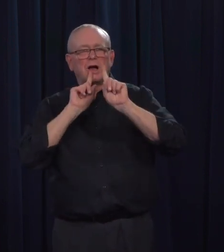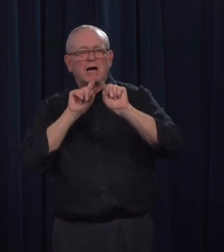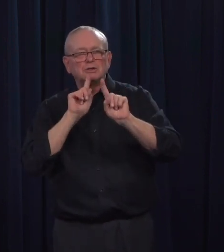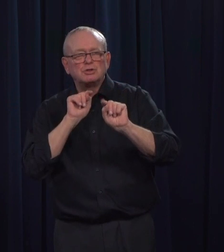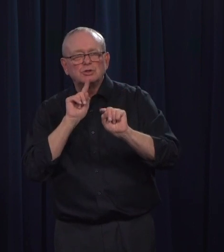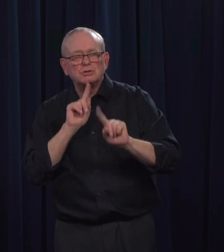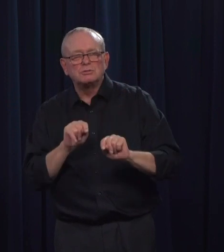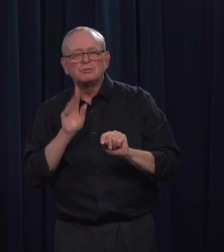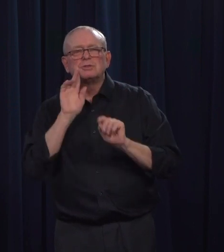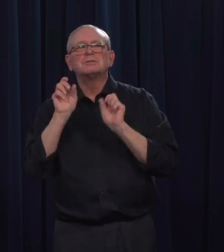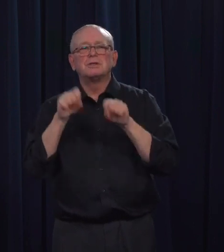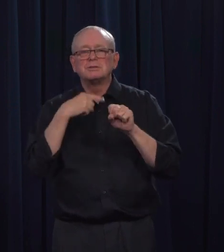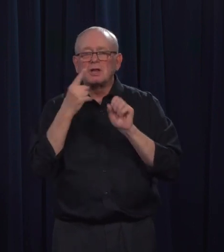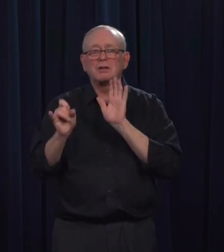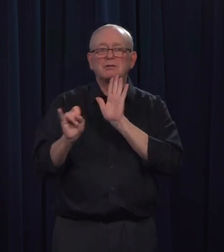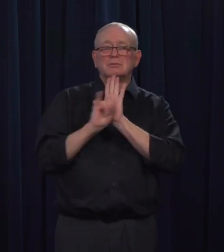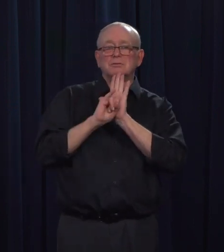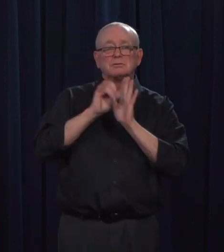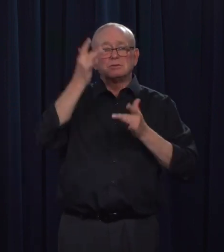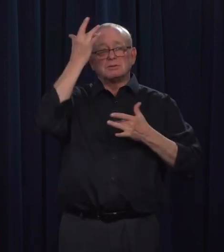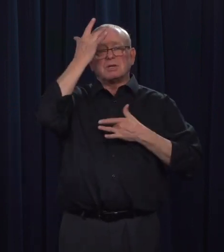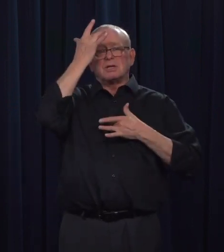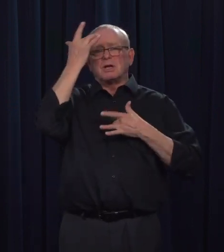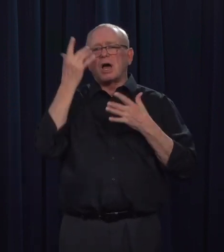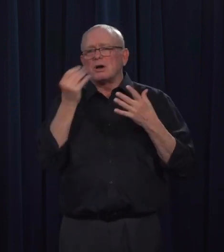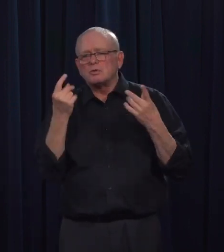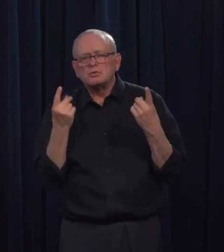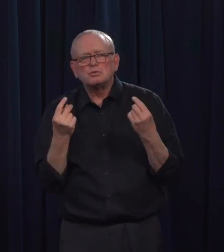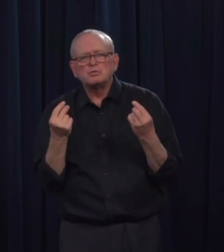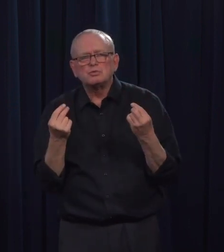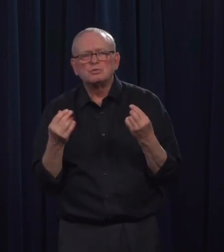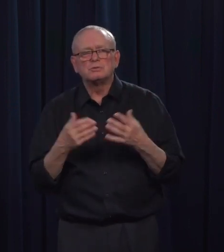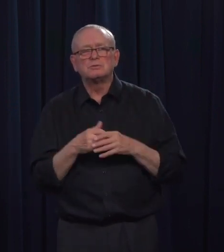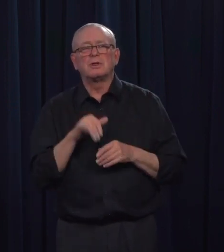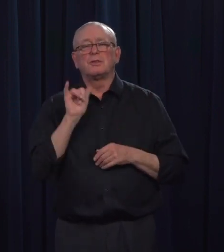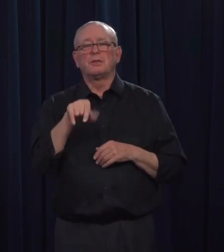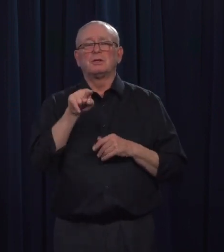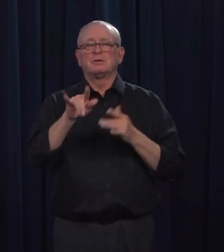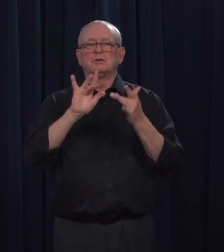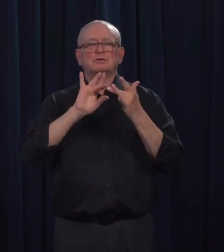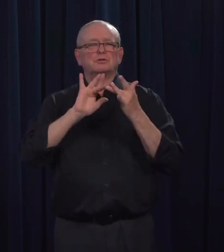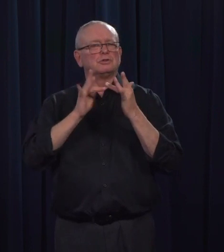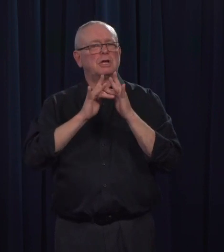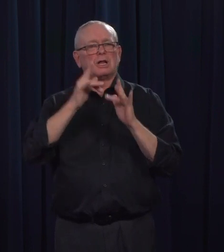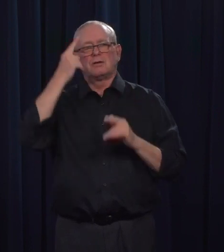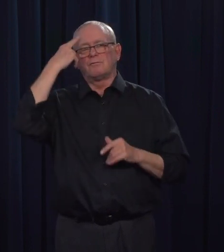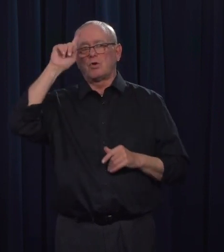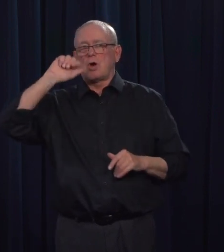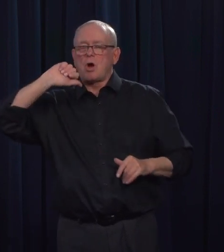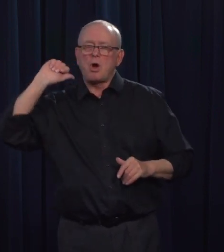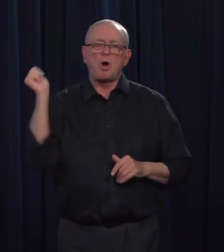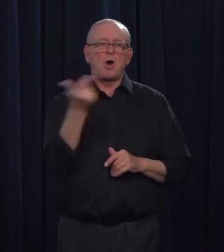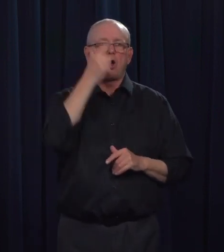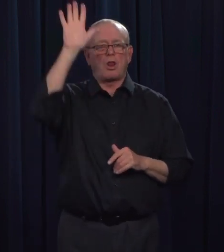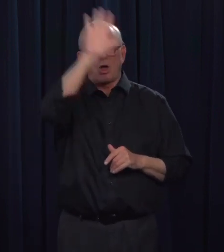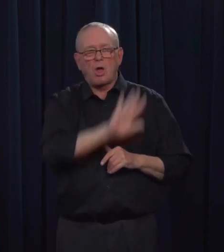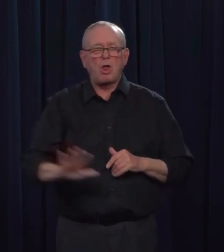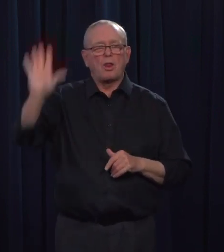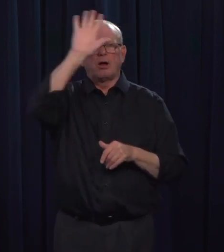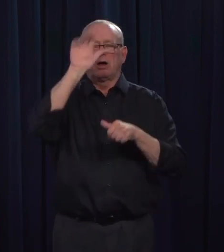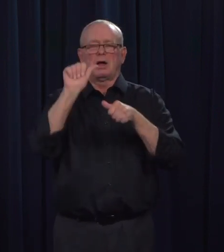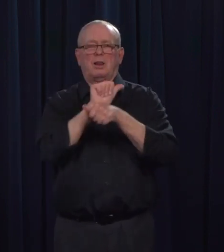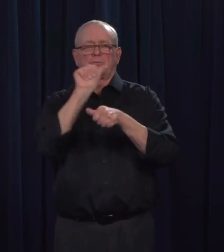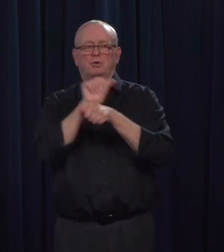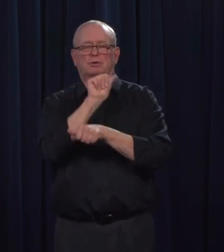public online assessment tool that remains available for all Albertans. Many other decisions may also need to be made